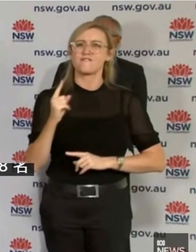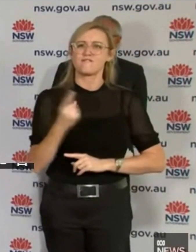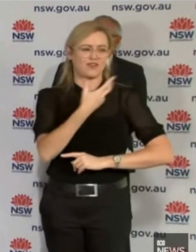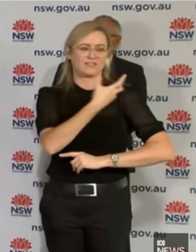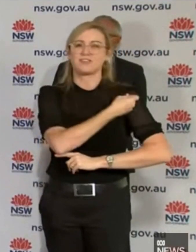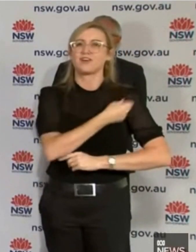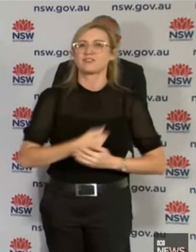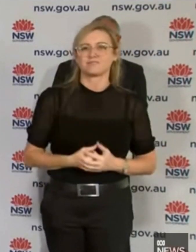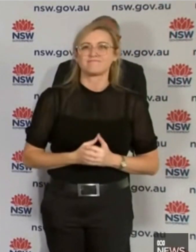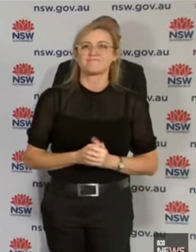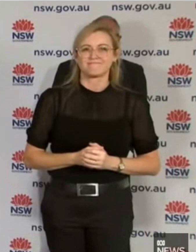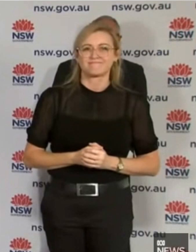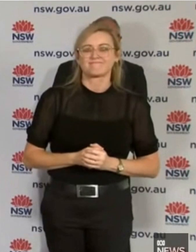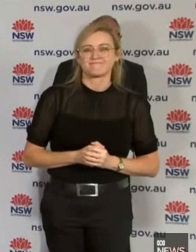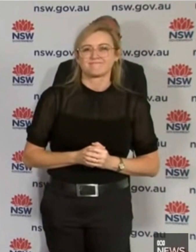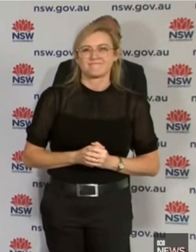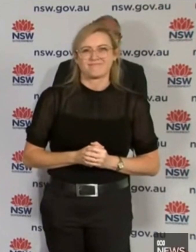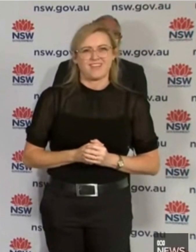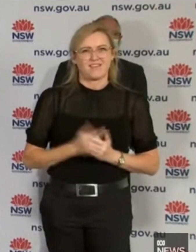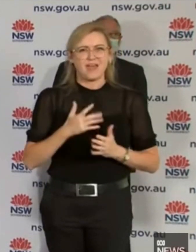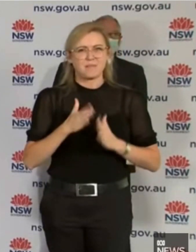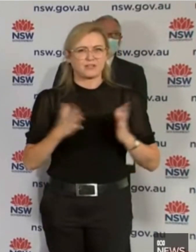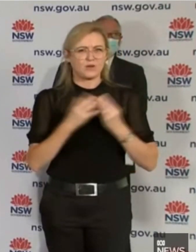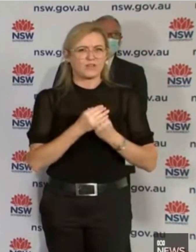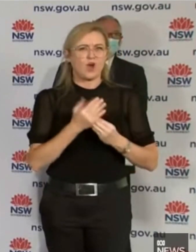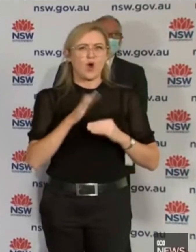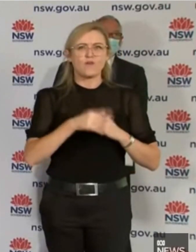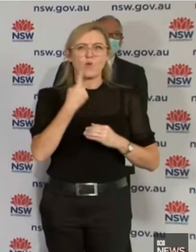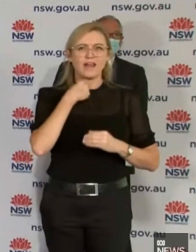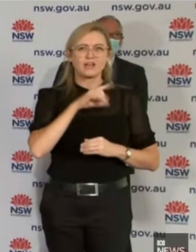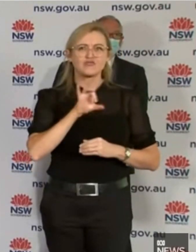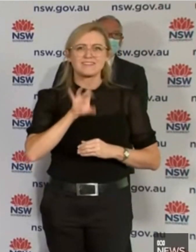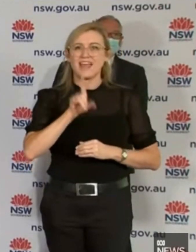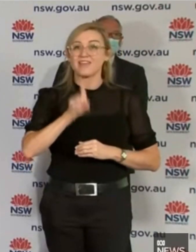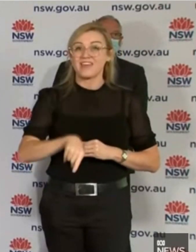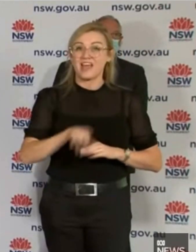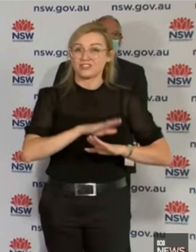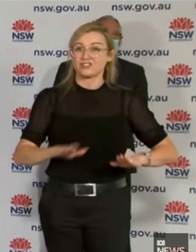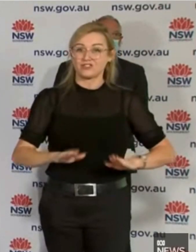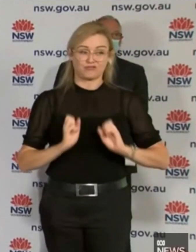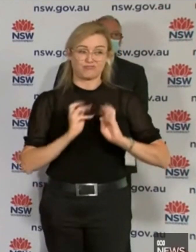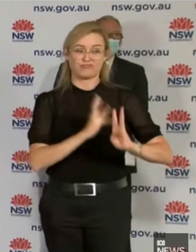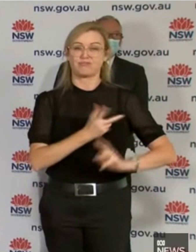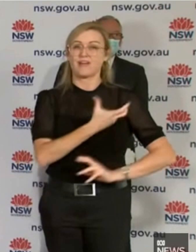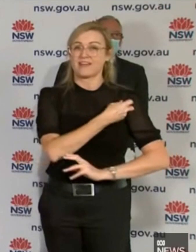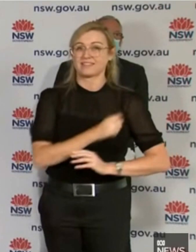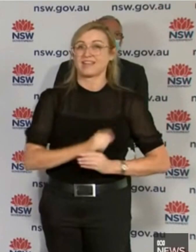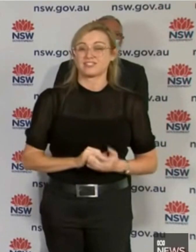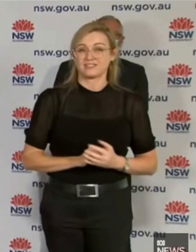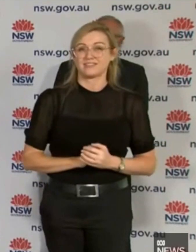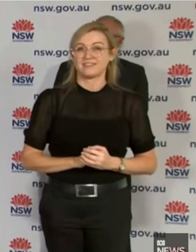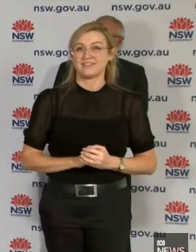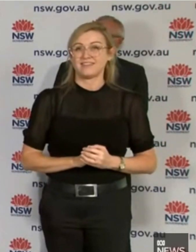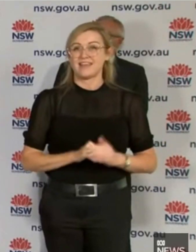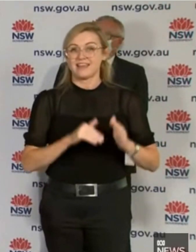They've had their first vaccine dose. That's over 110,000 children who've had that dose. And now they're on their way